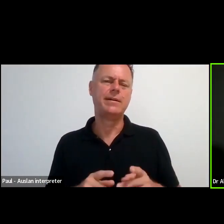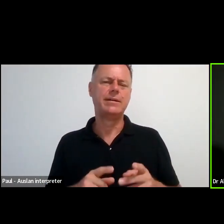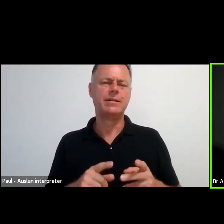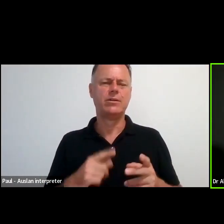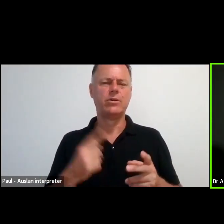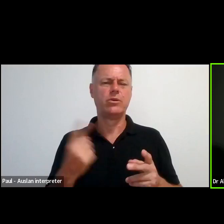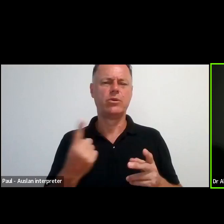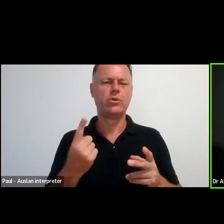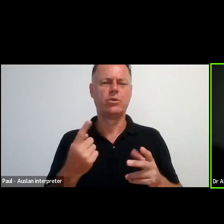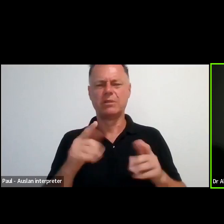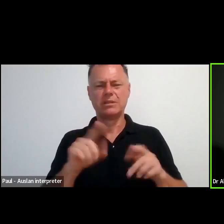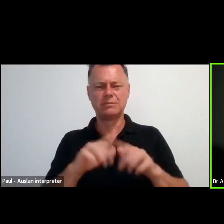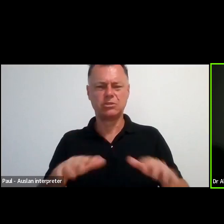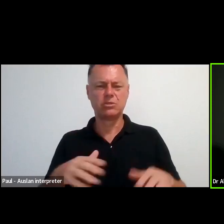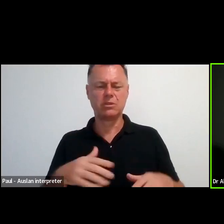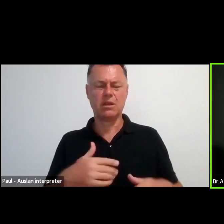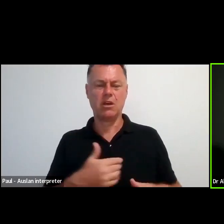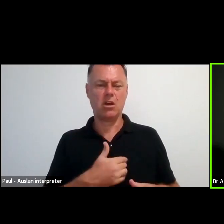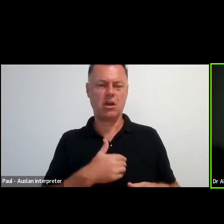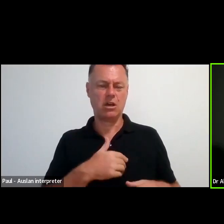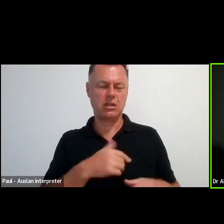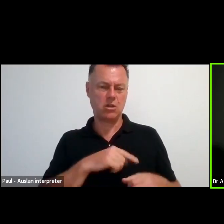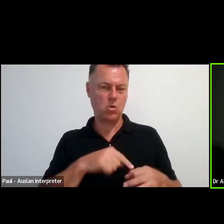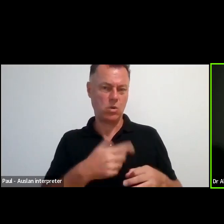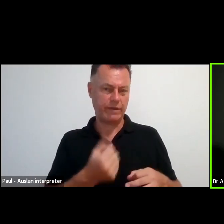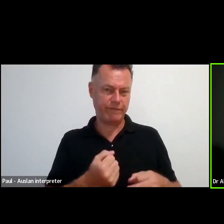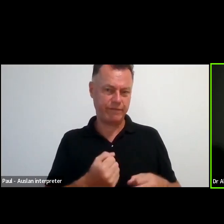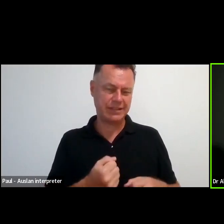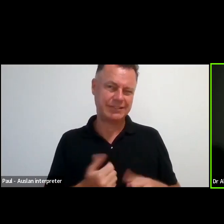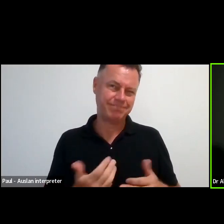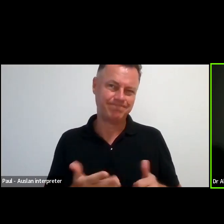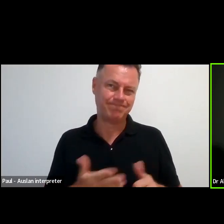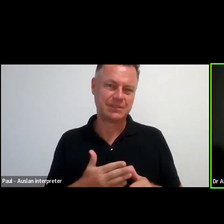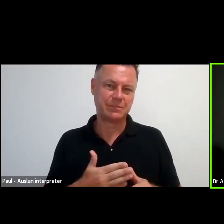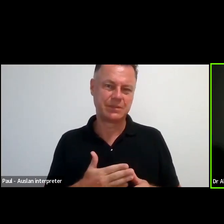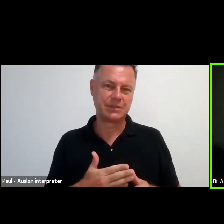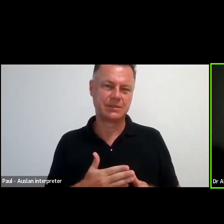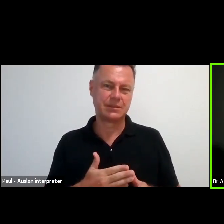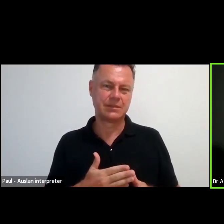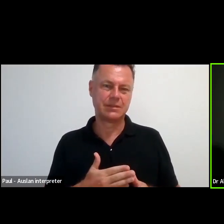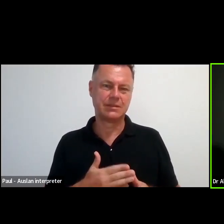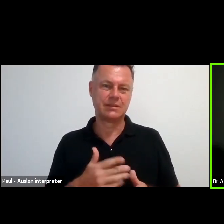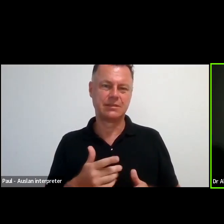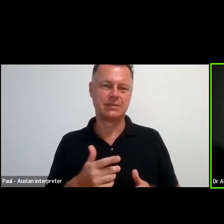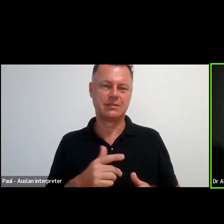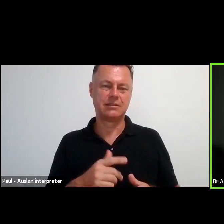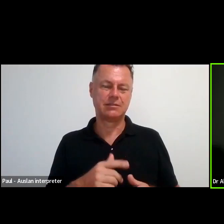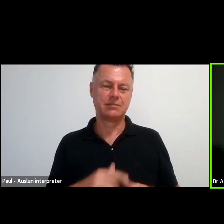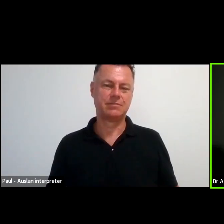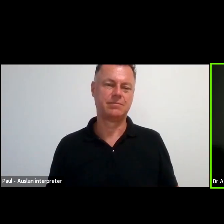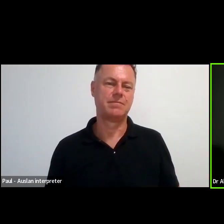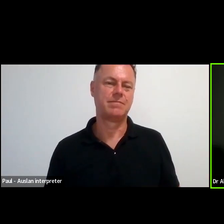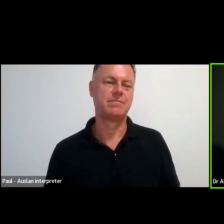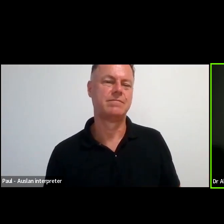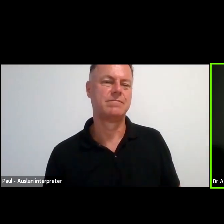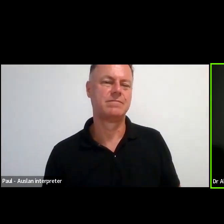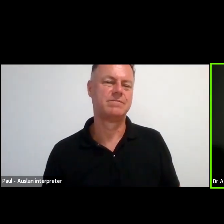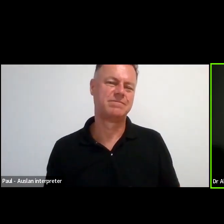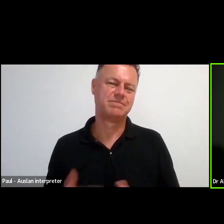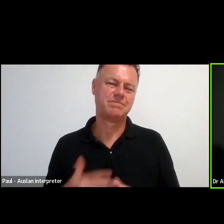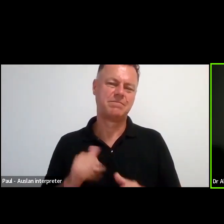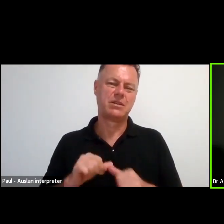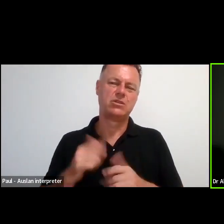with holes in their heart, it depends on the cardiac manifestations of that. So I would recommend that they have a chat to their GP or their